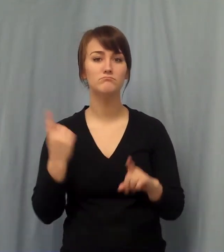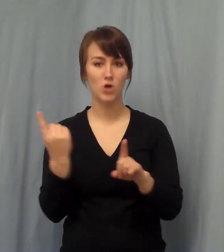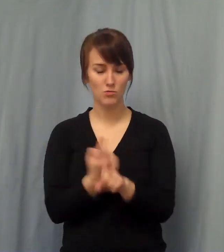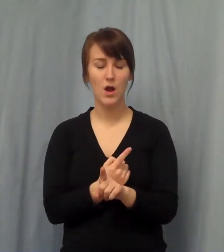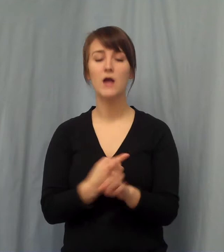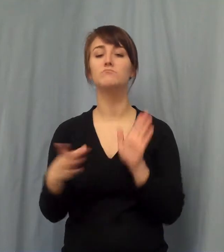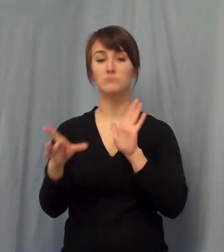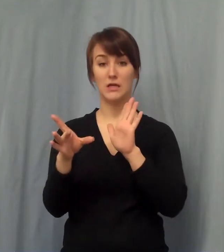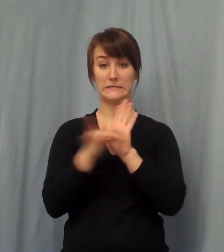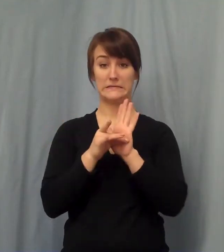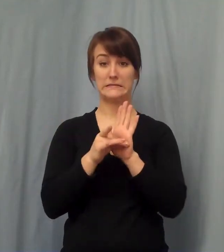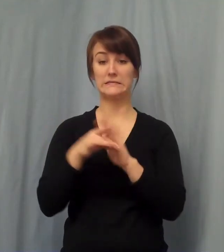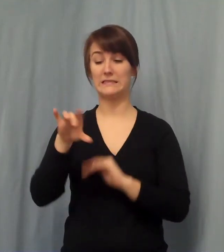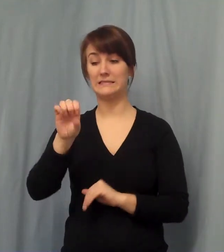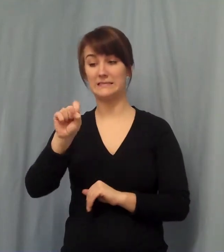metal. What else? Tell me something else.